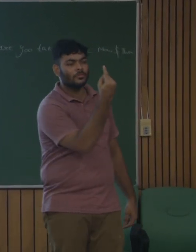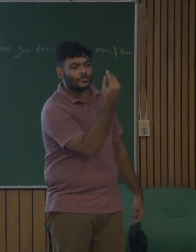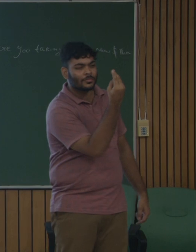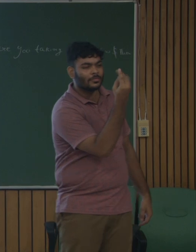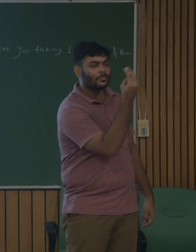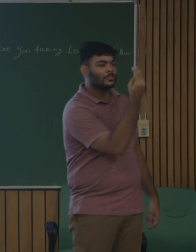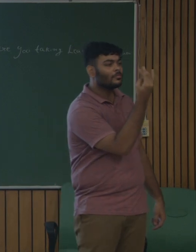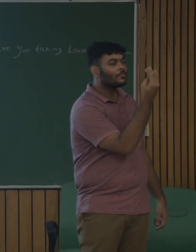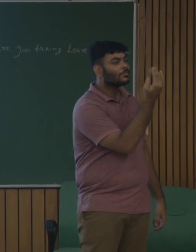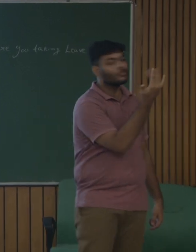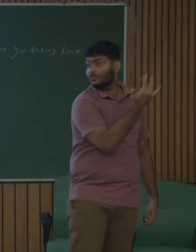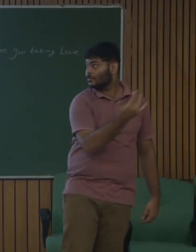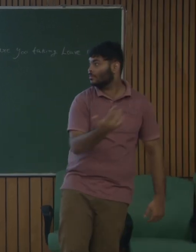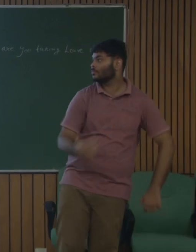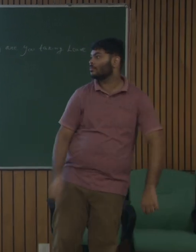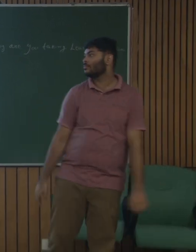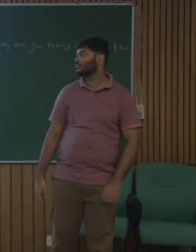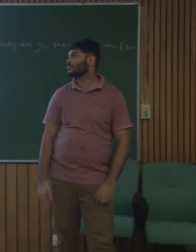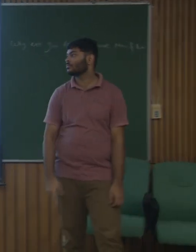So this goes like this. 1 minute,